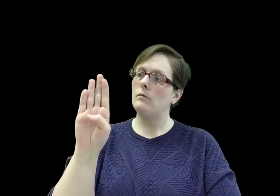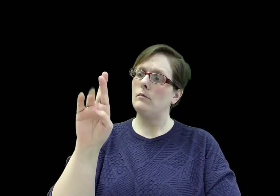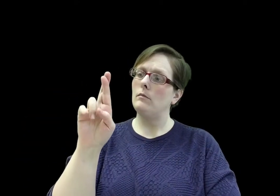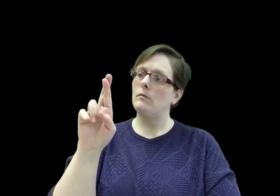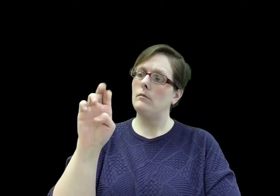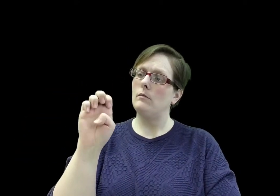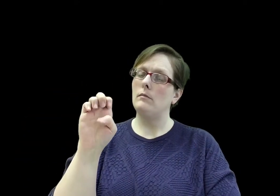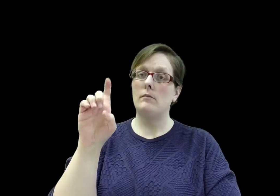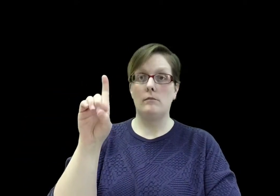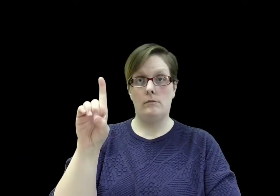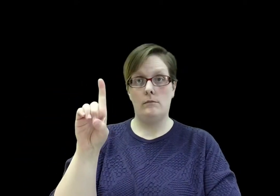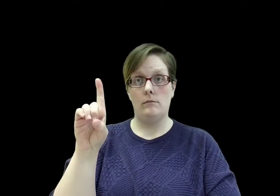purebred